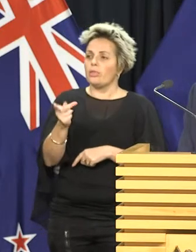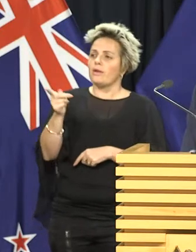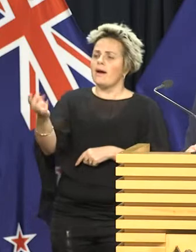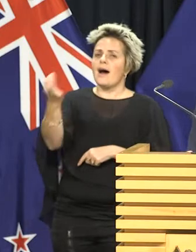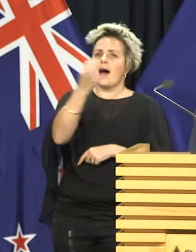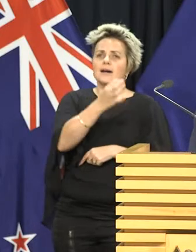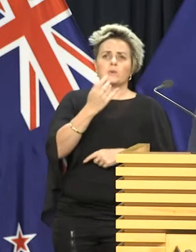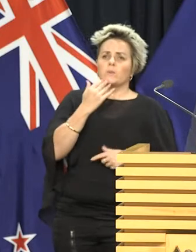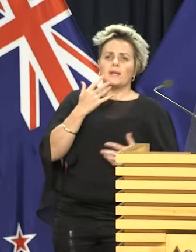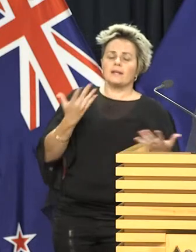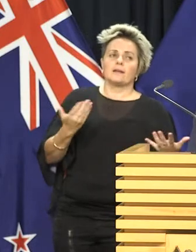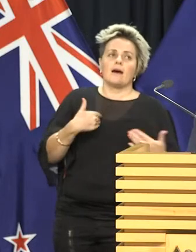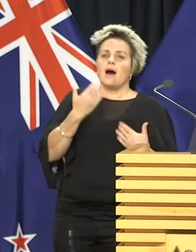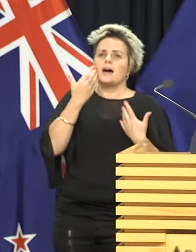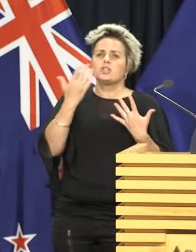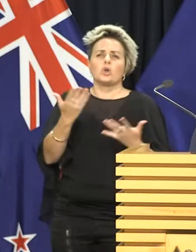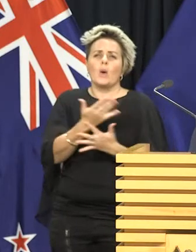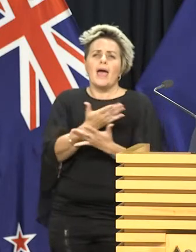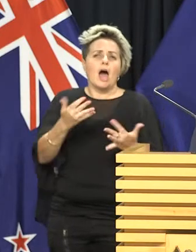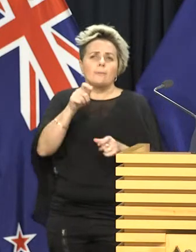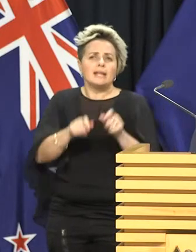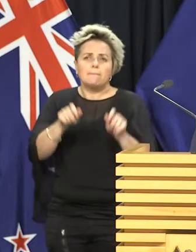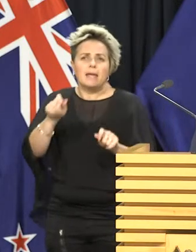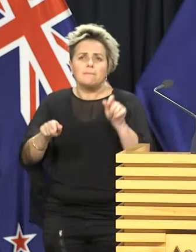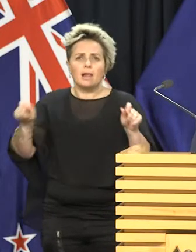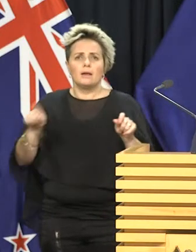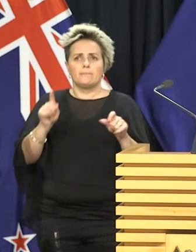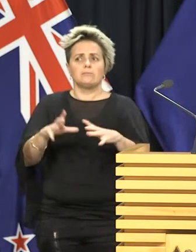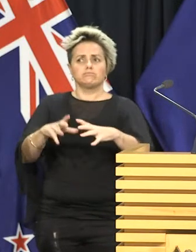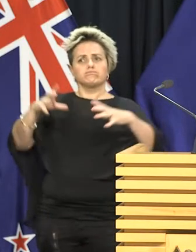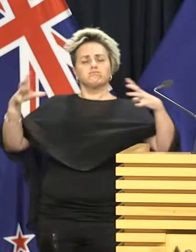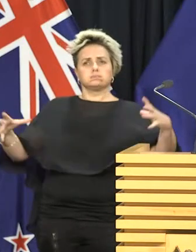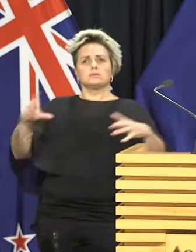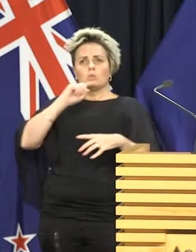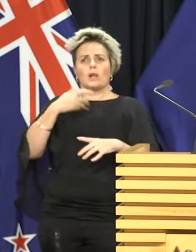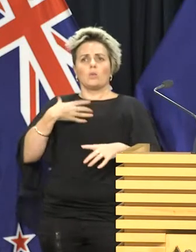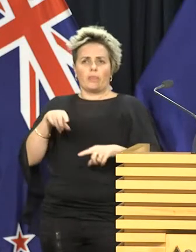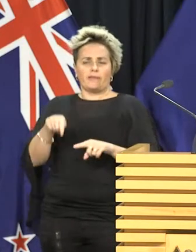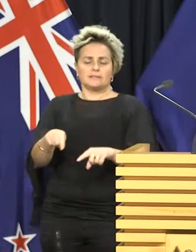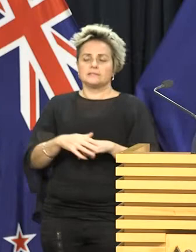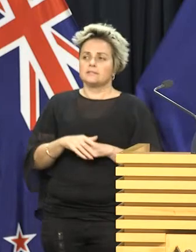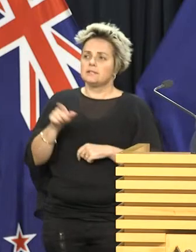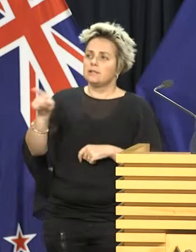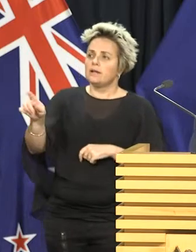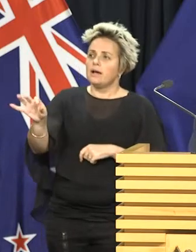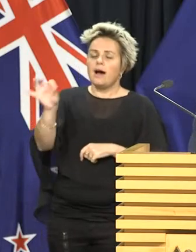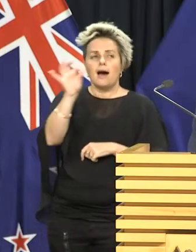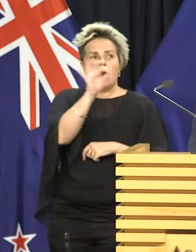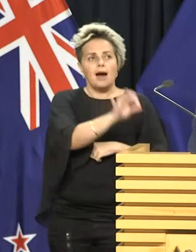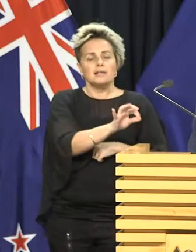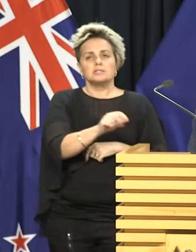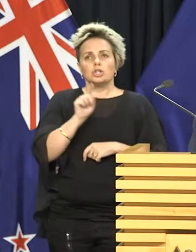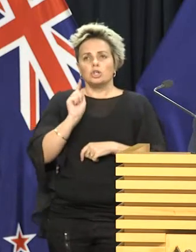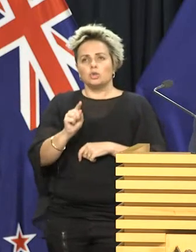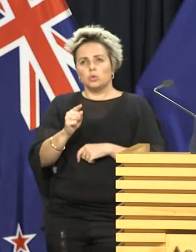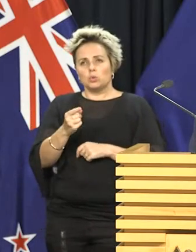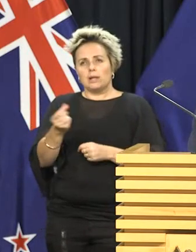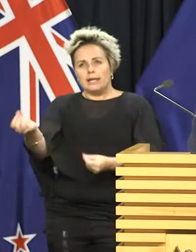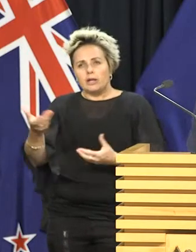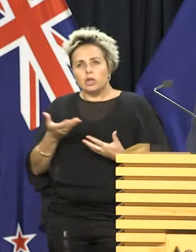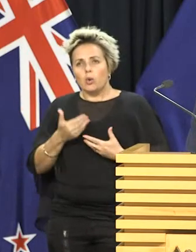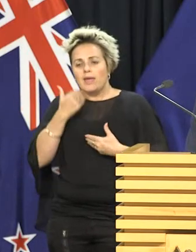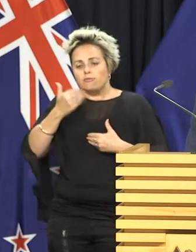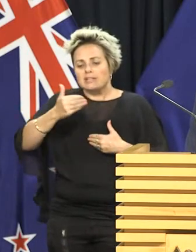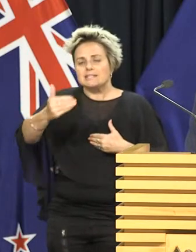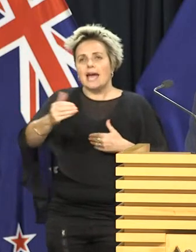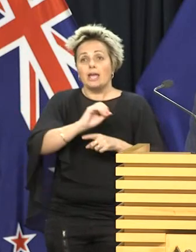I don't have a sense yet of the number of people, but it's a pretty sizable workforce. Bloomfield, you can report daily on the COVID numbers.